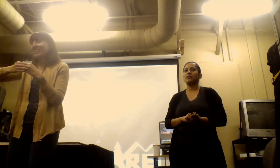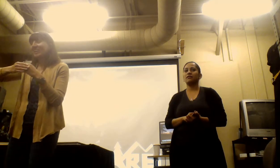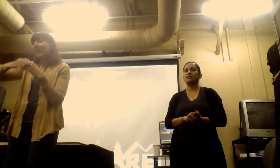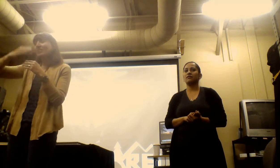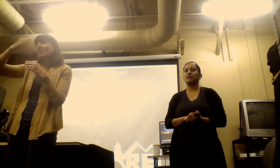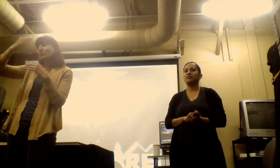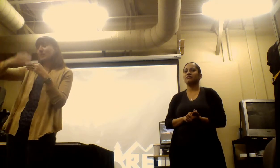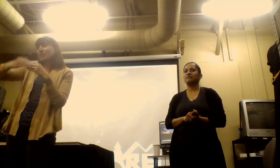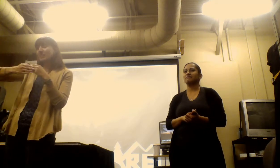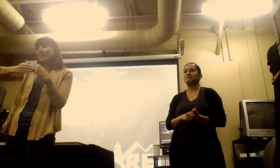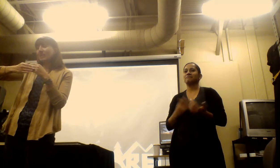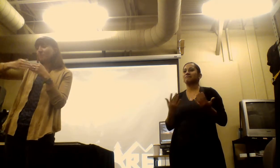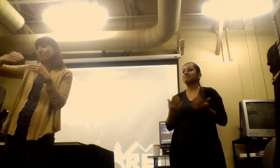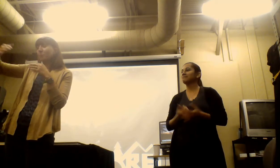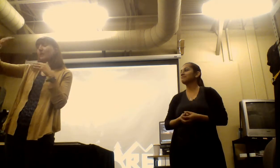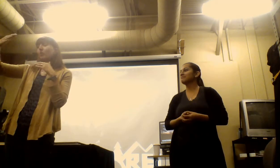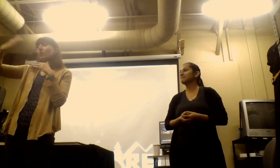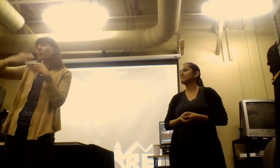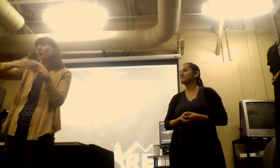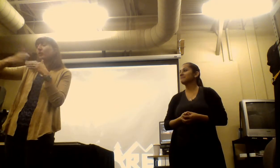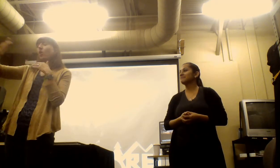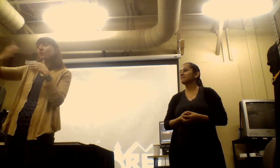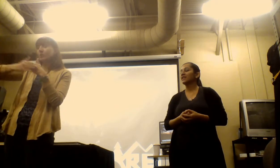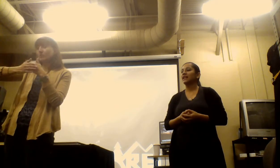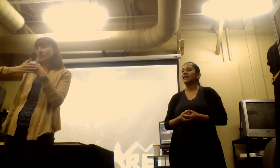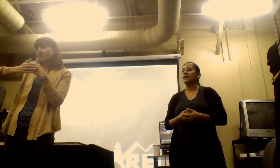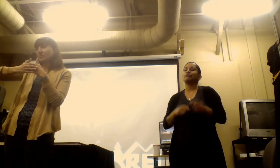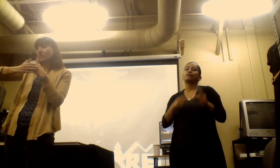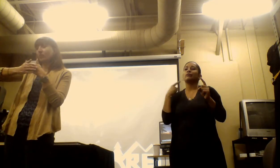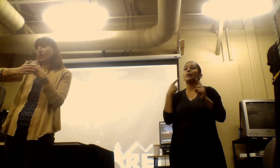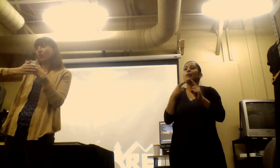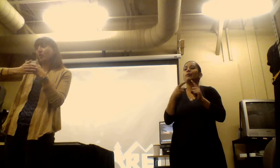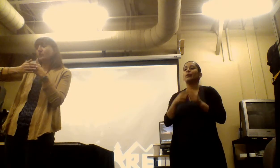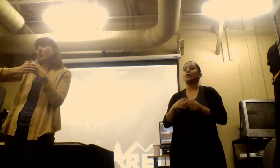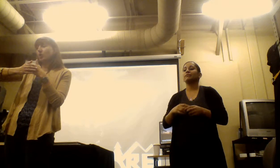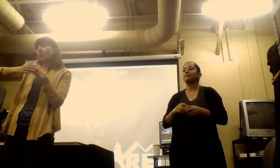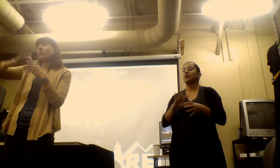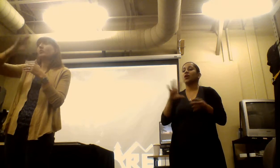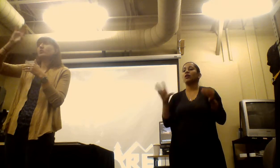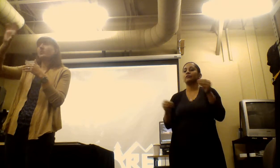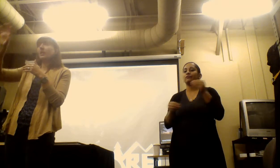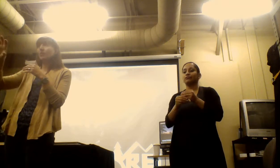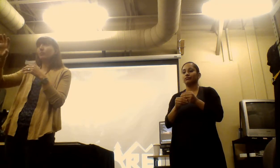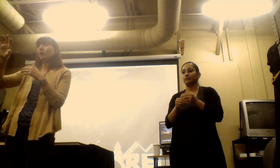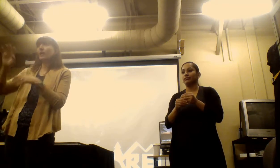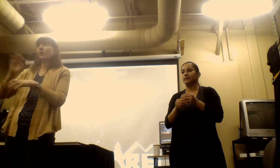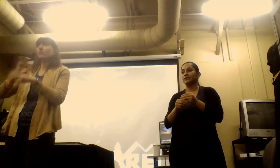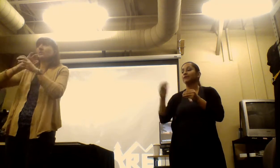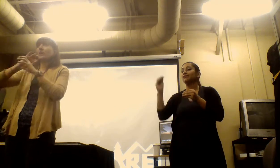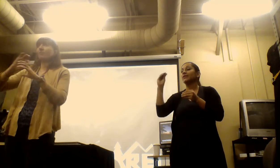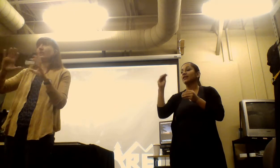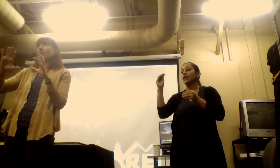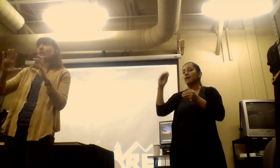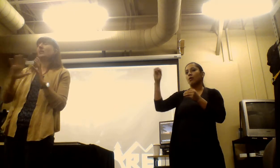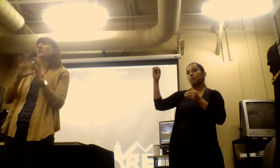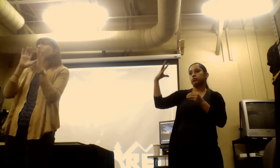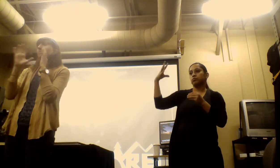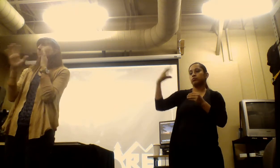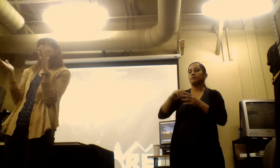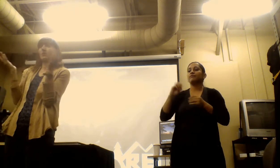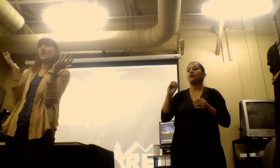So, it's basically, you're putting all of those things together so that there's nothing blown out and